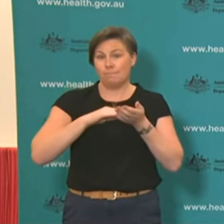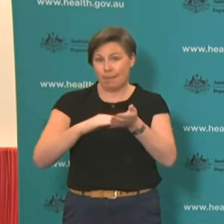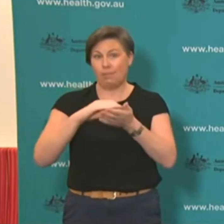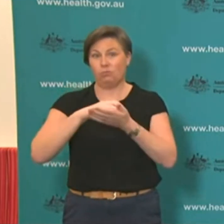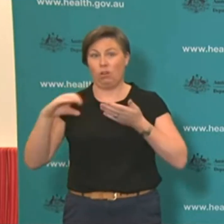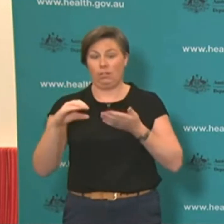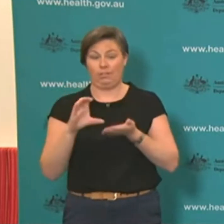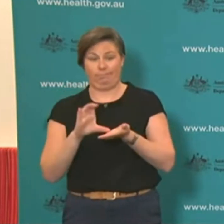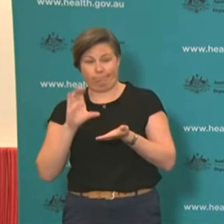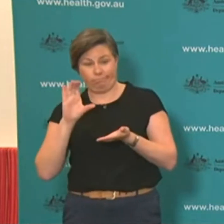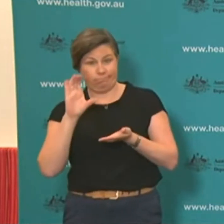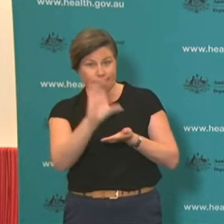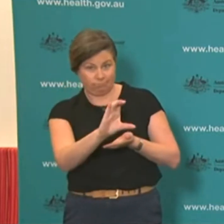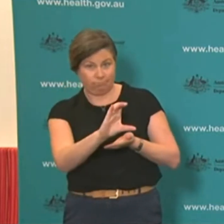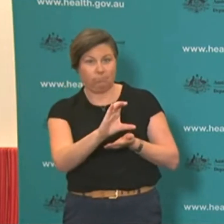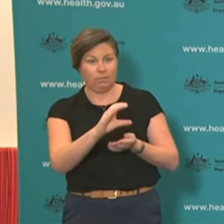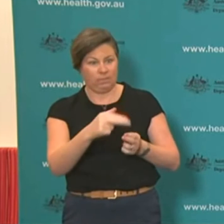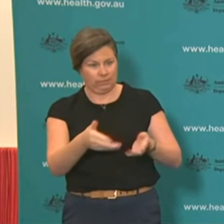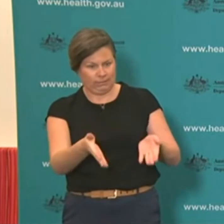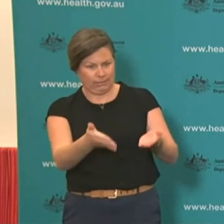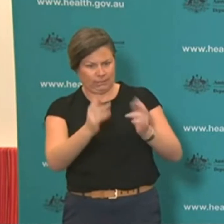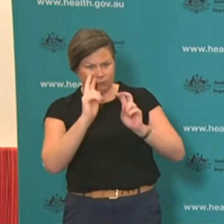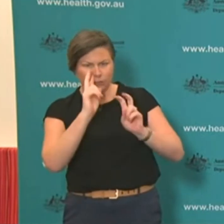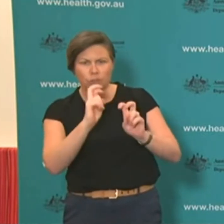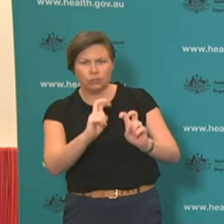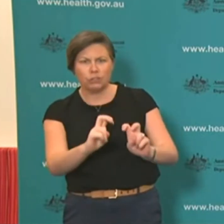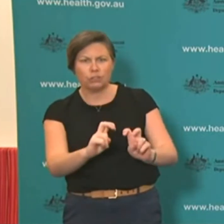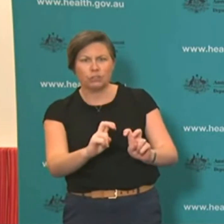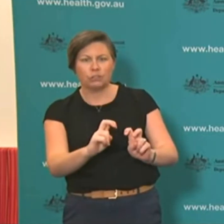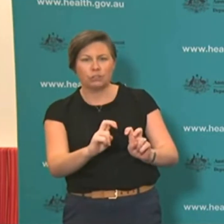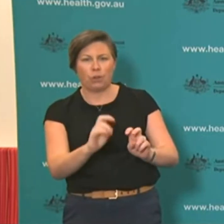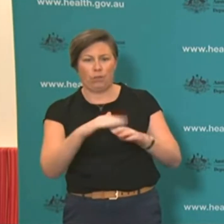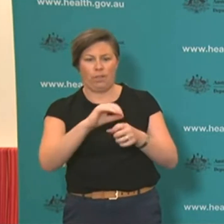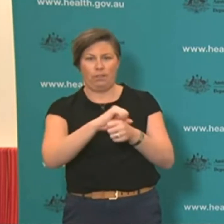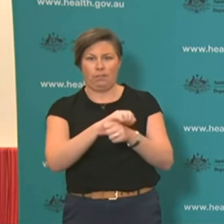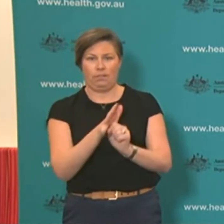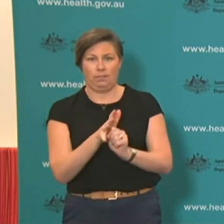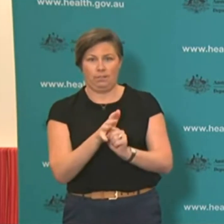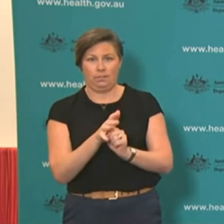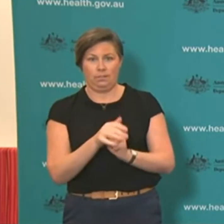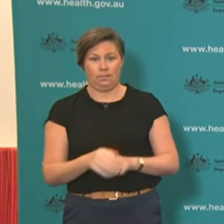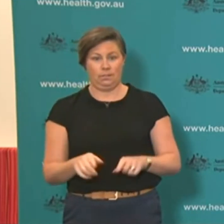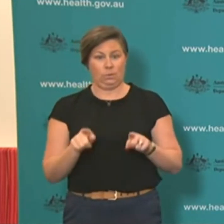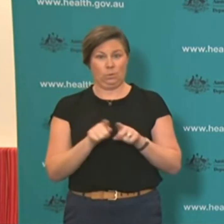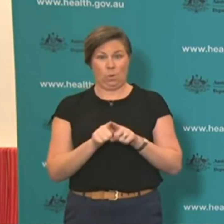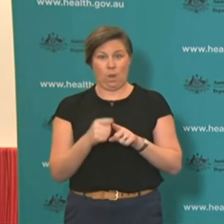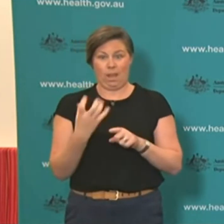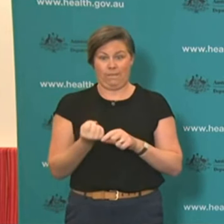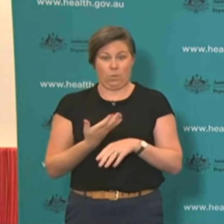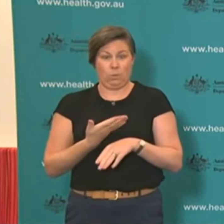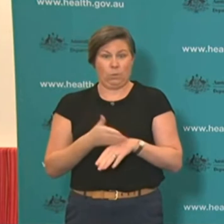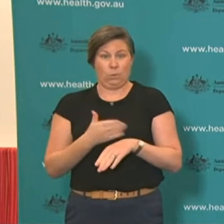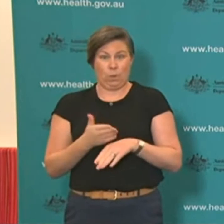research, which is an extraordinary amount. There's just been a new Medical Research Future Fund, Immunological Studies